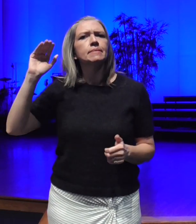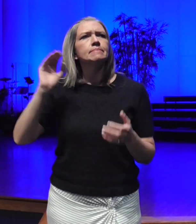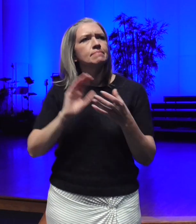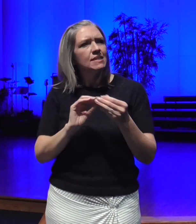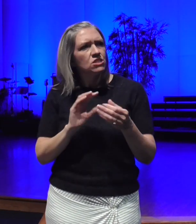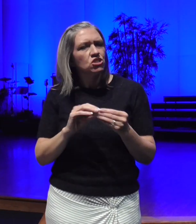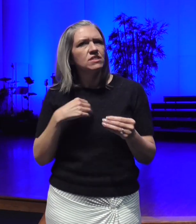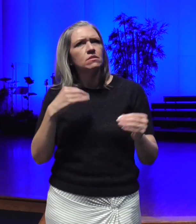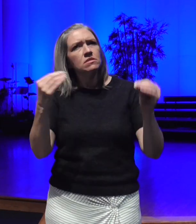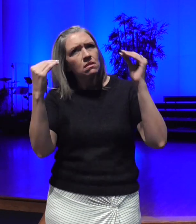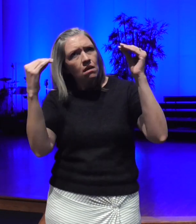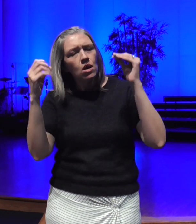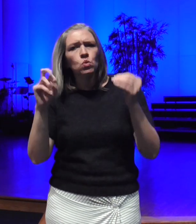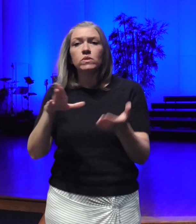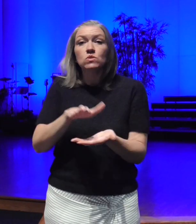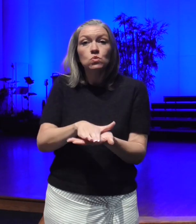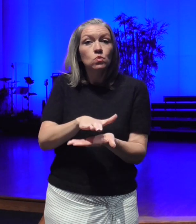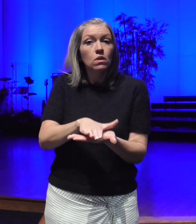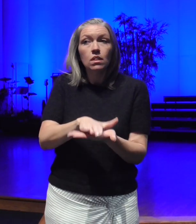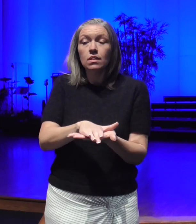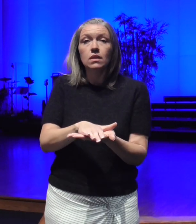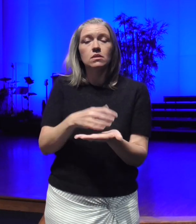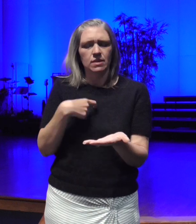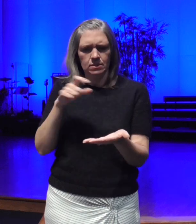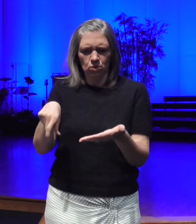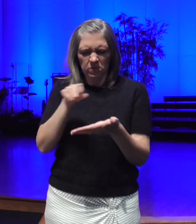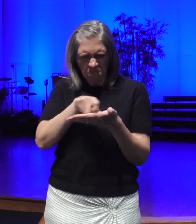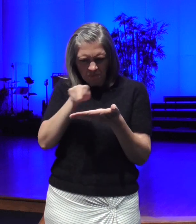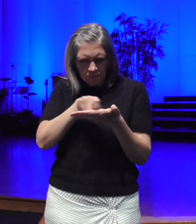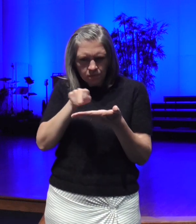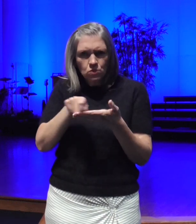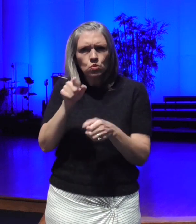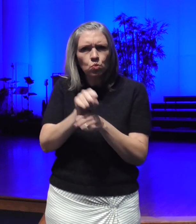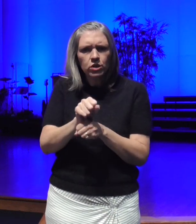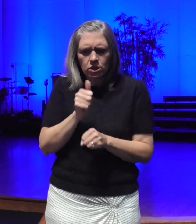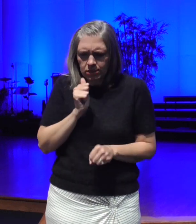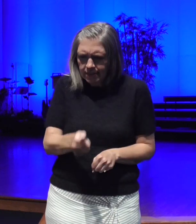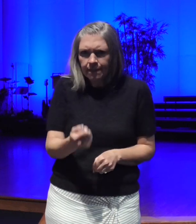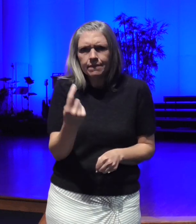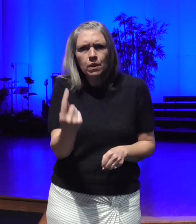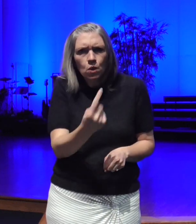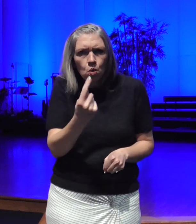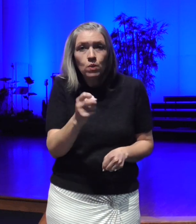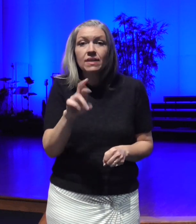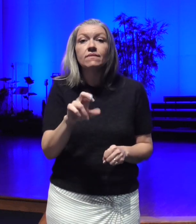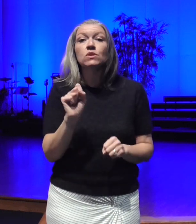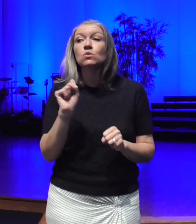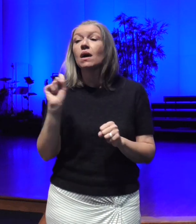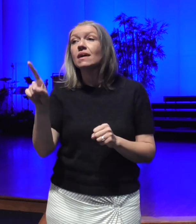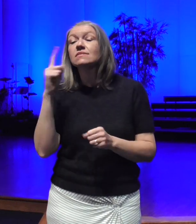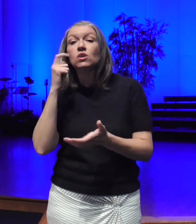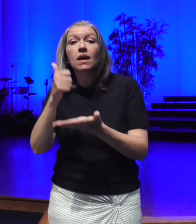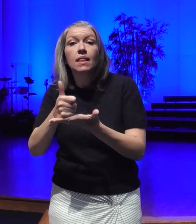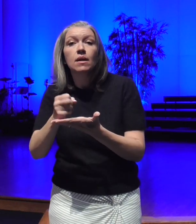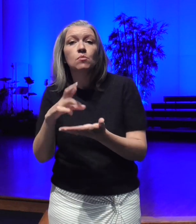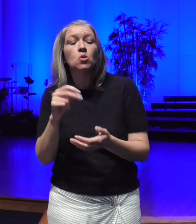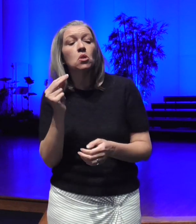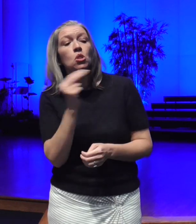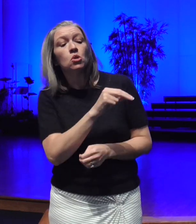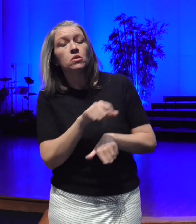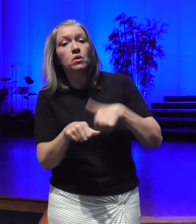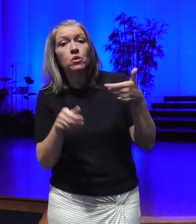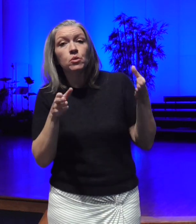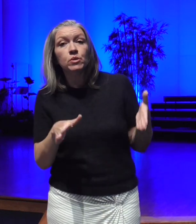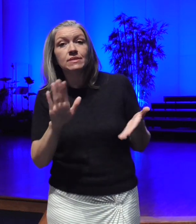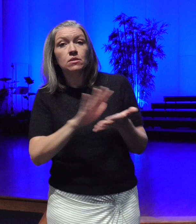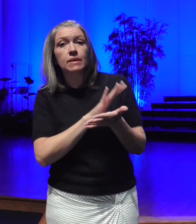even from being in school where you were supposed to do all your problems by yourself, and if you got help or you looked on someone else's paper, you were cheating,